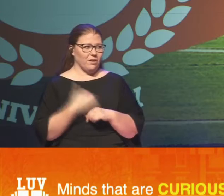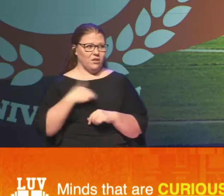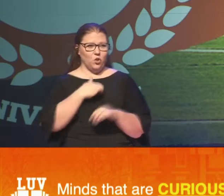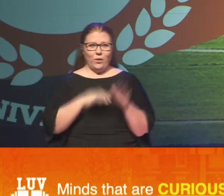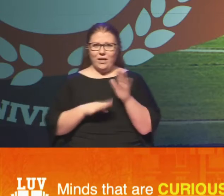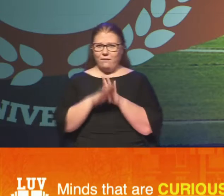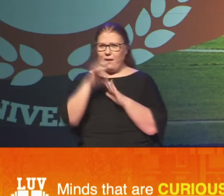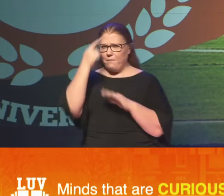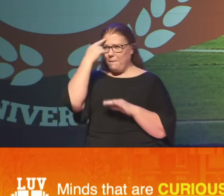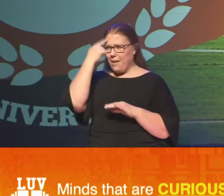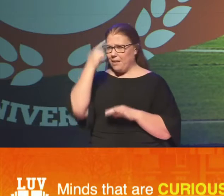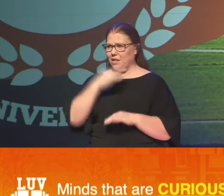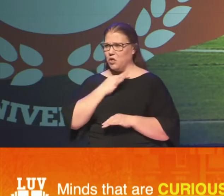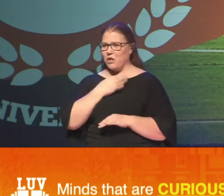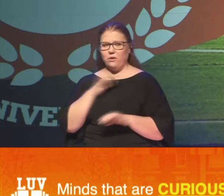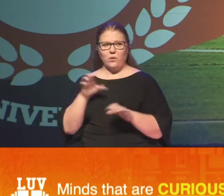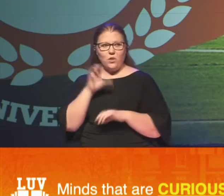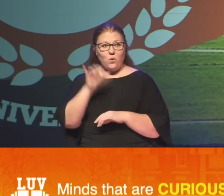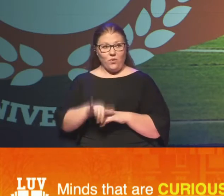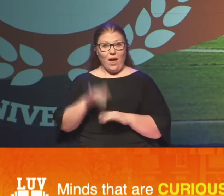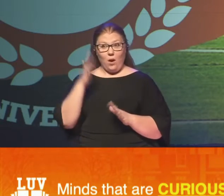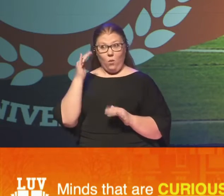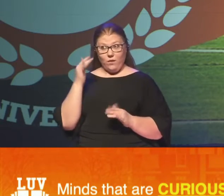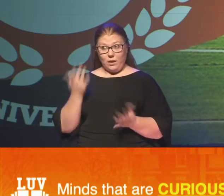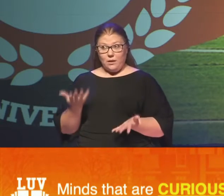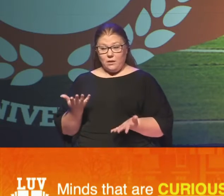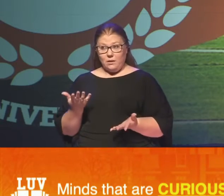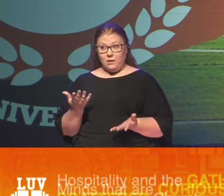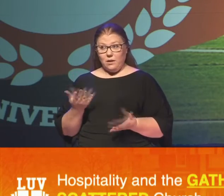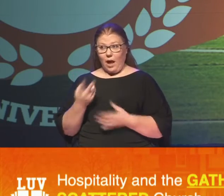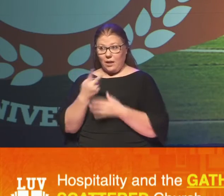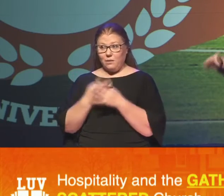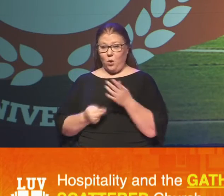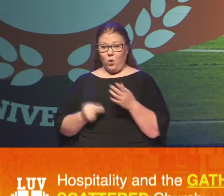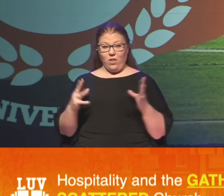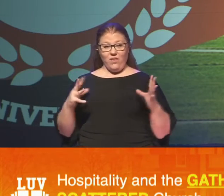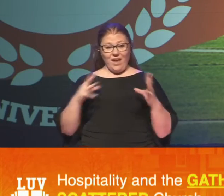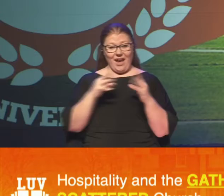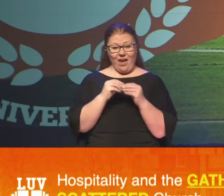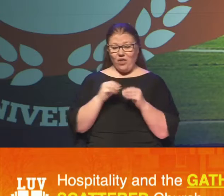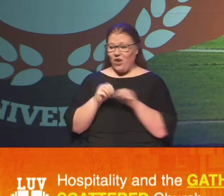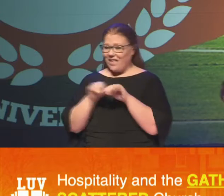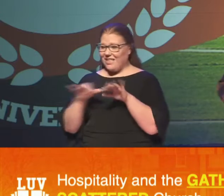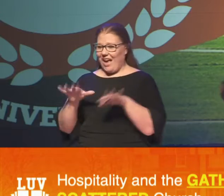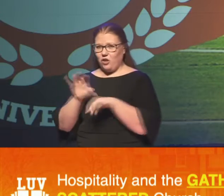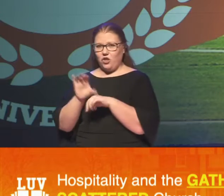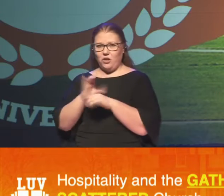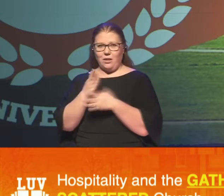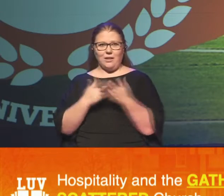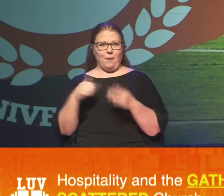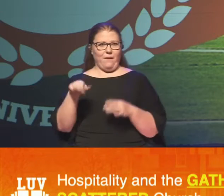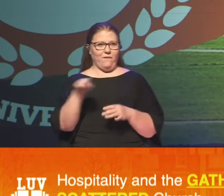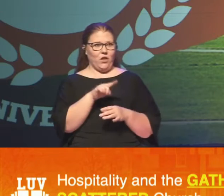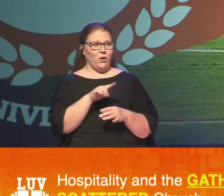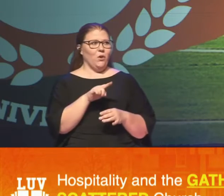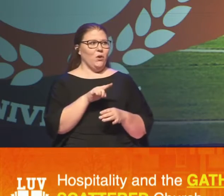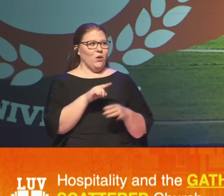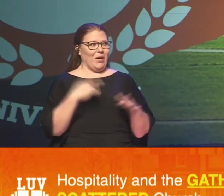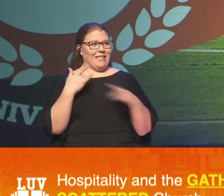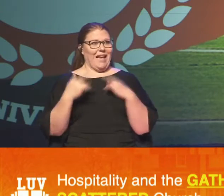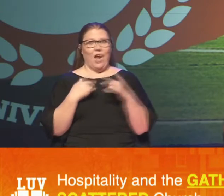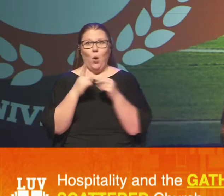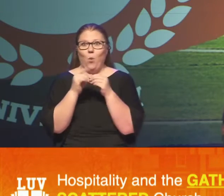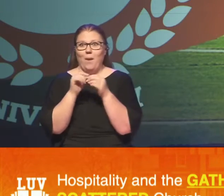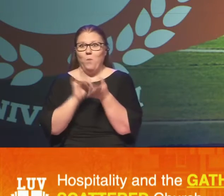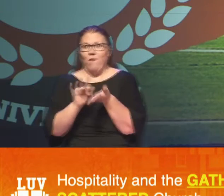those minds that are curious. And we do this, hopefully, as both the gathered and scattered church. Now some of you are getting excited. You're like, one more fill in. Come on,